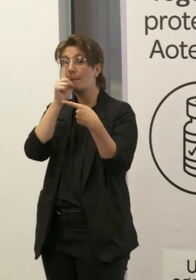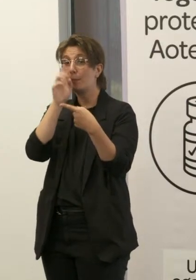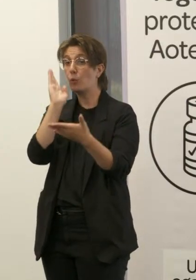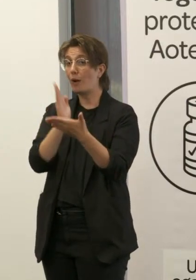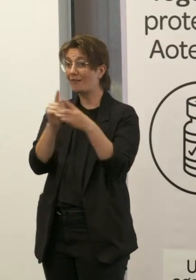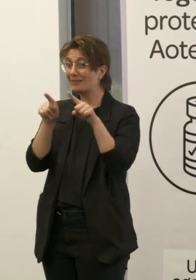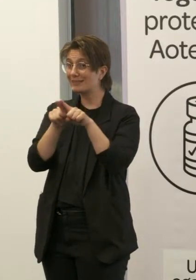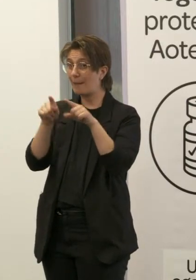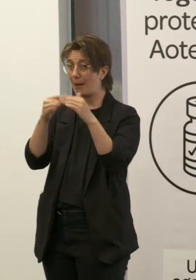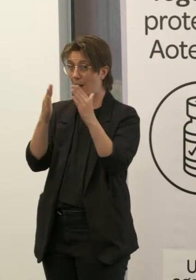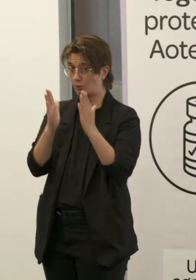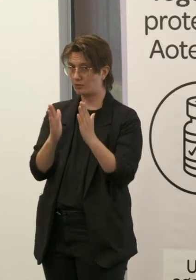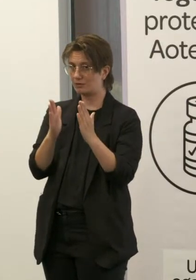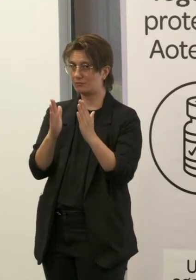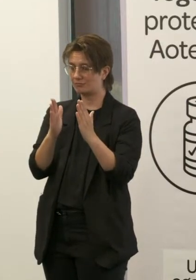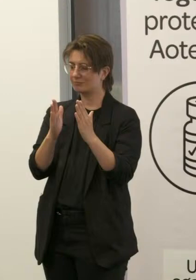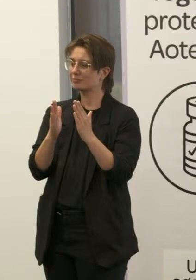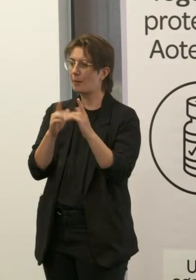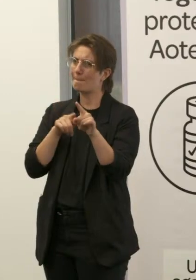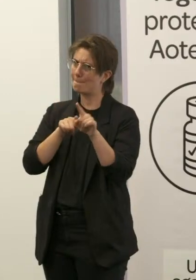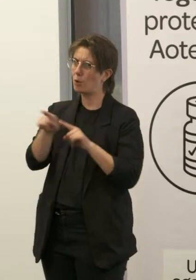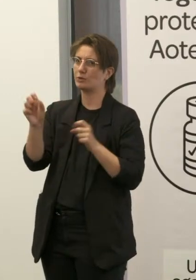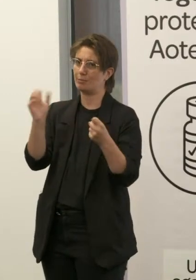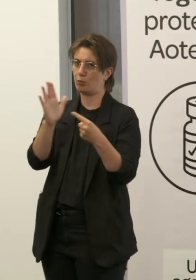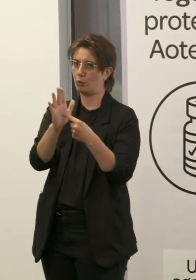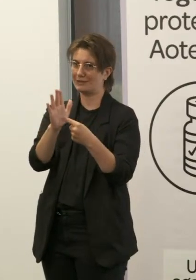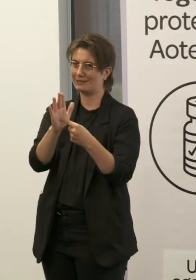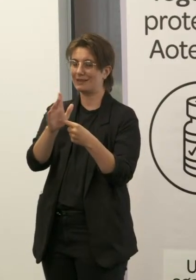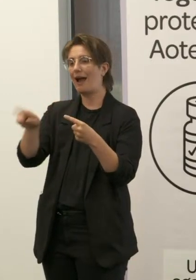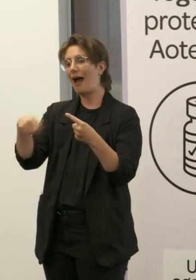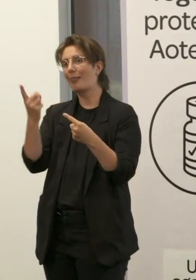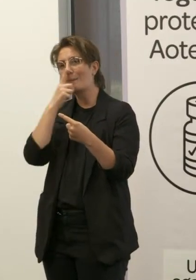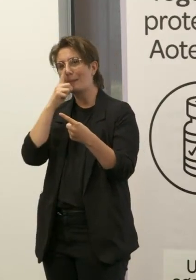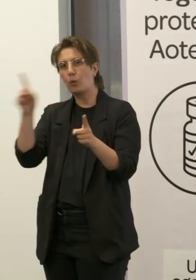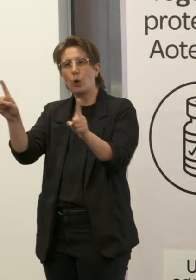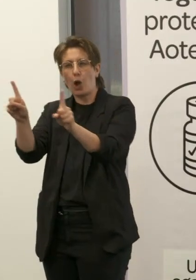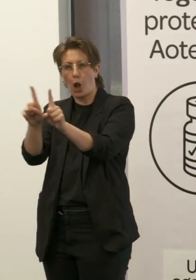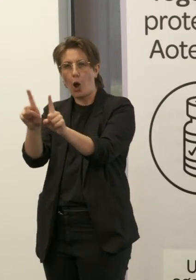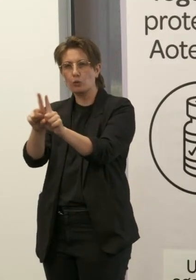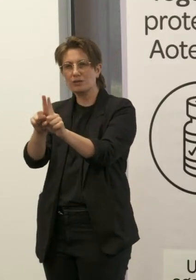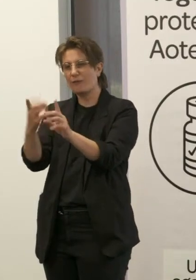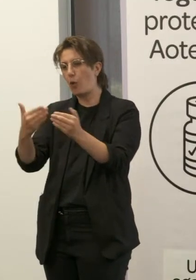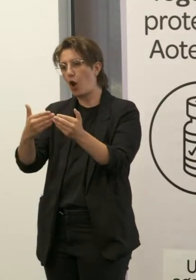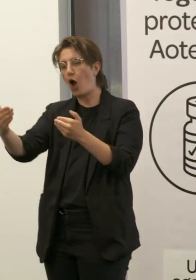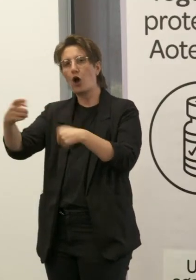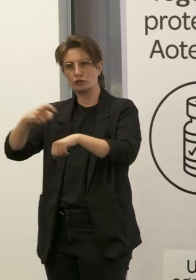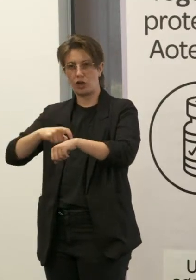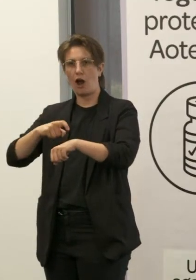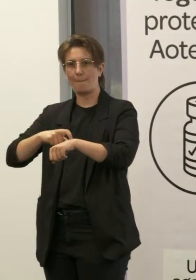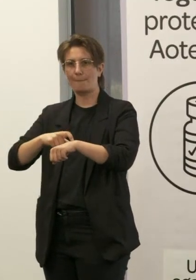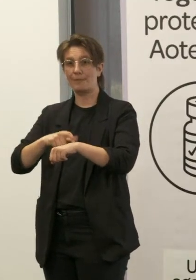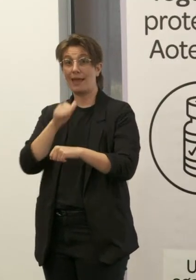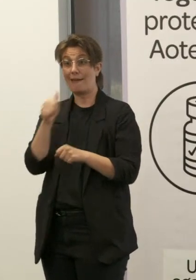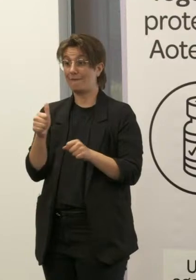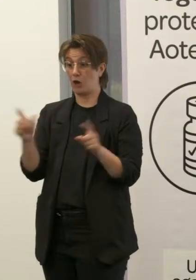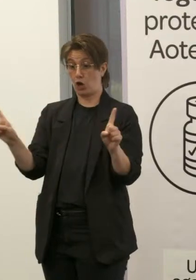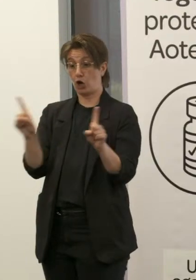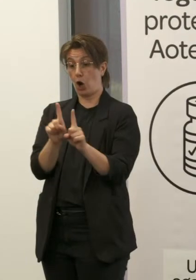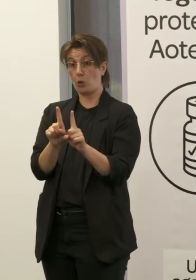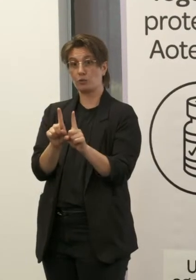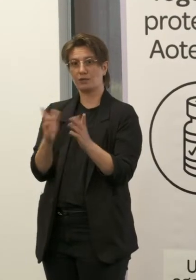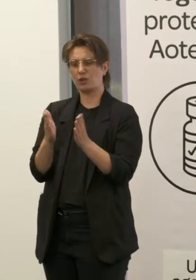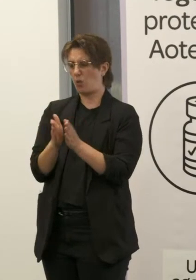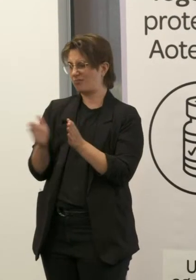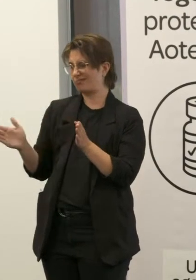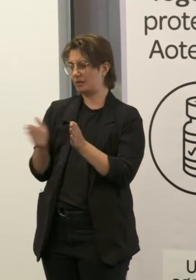and others with whom you've spent quite a bit of time. And the general sort of rule of thumb is if you've been close, that is within